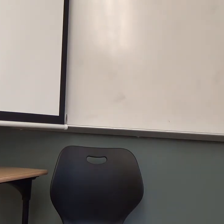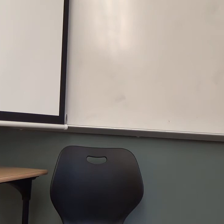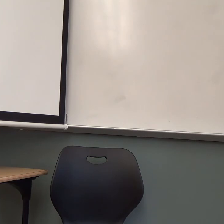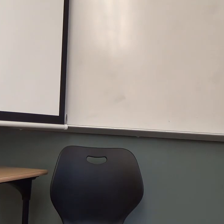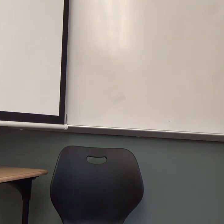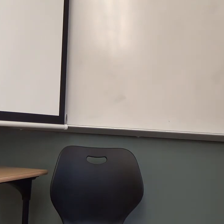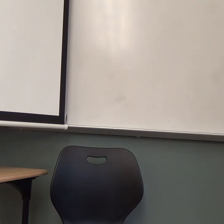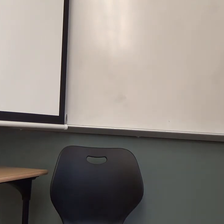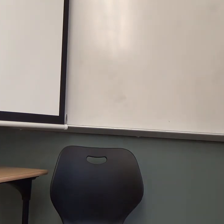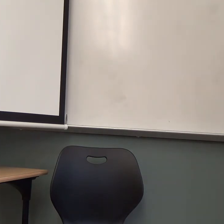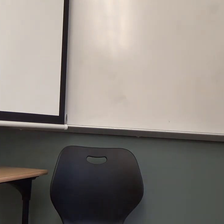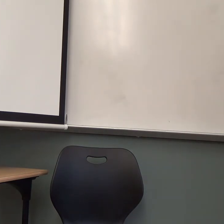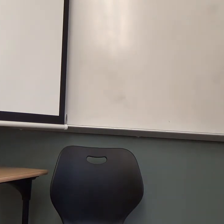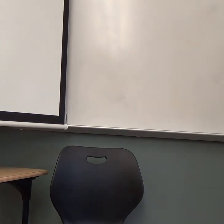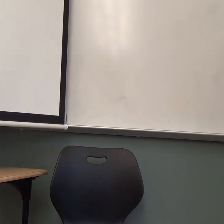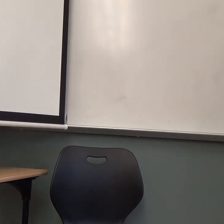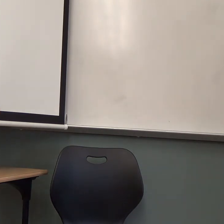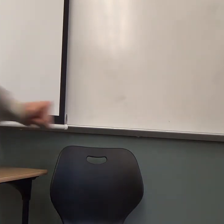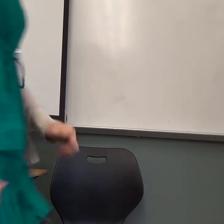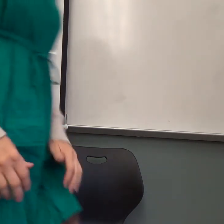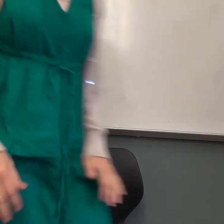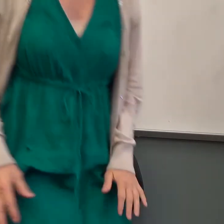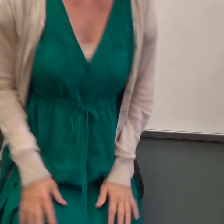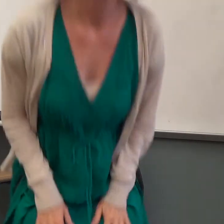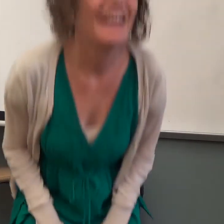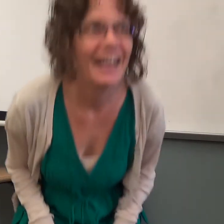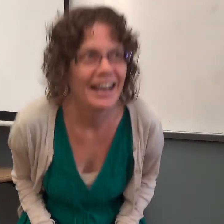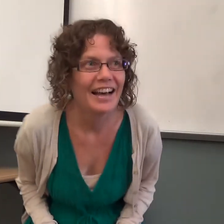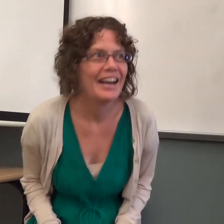First word that comes to mind. You have to go now.